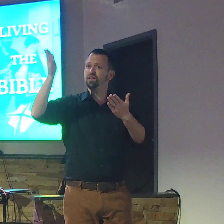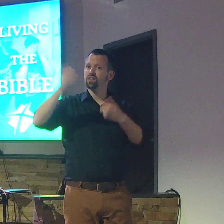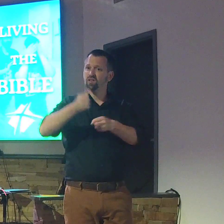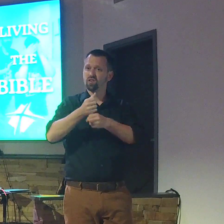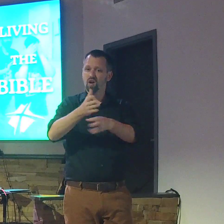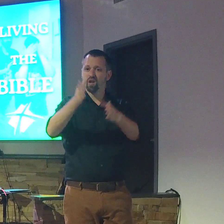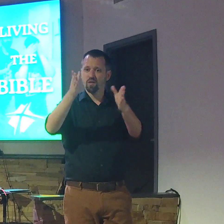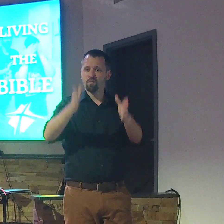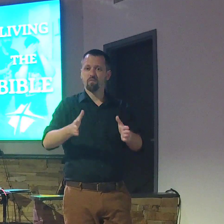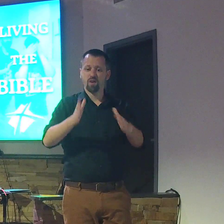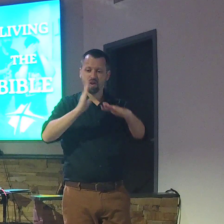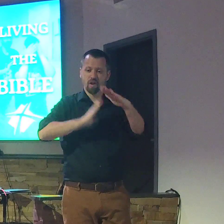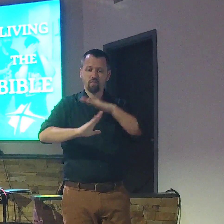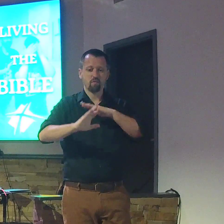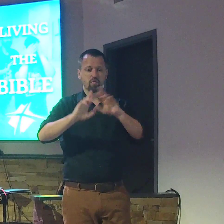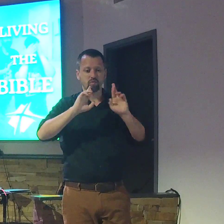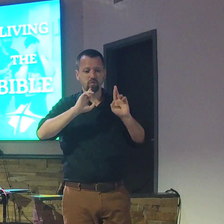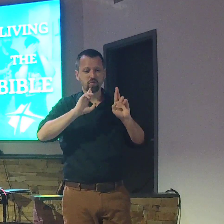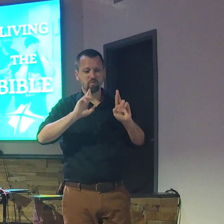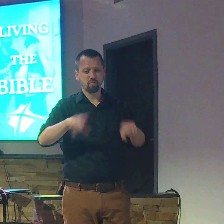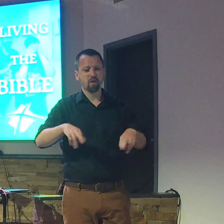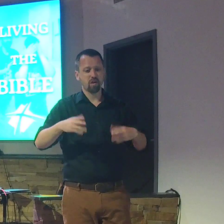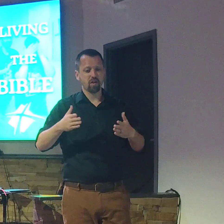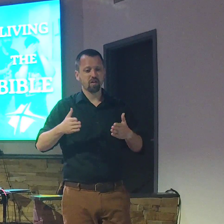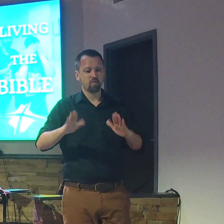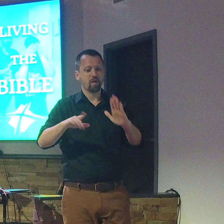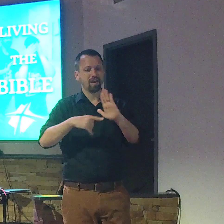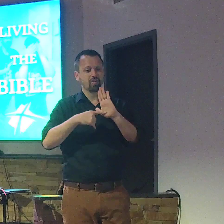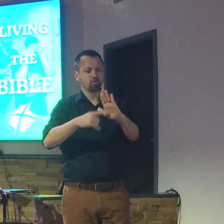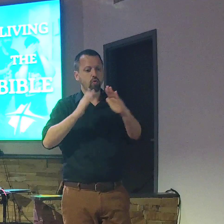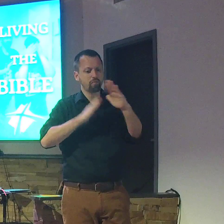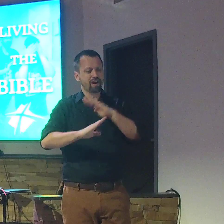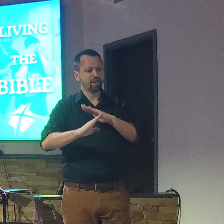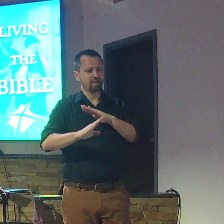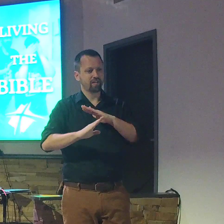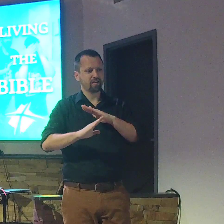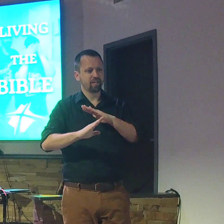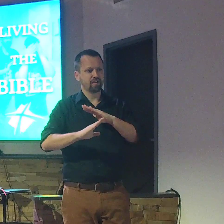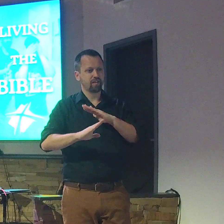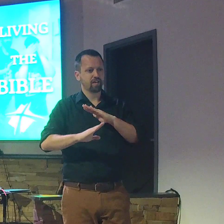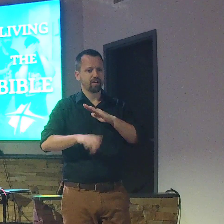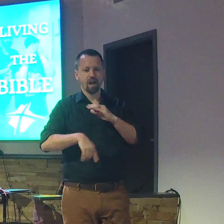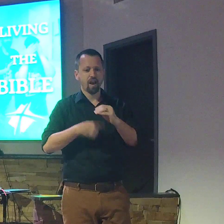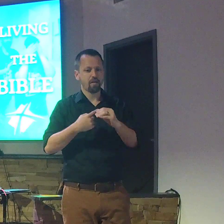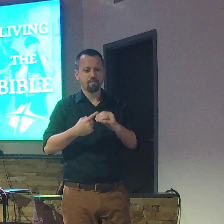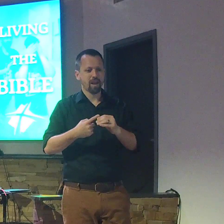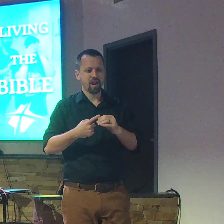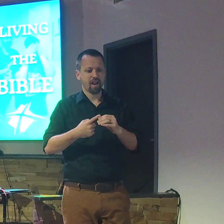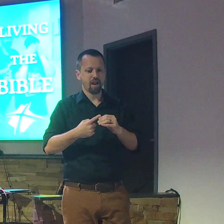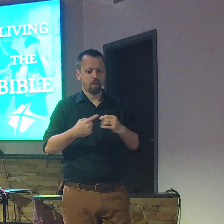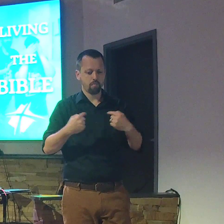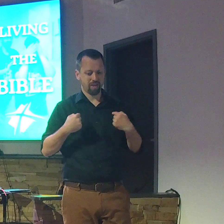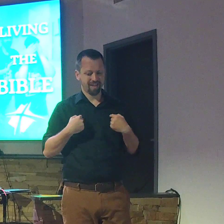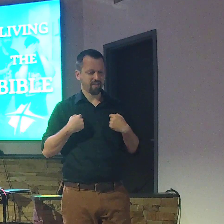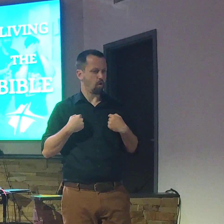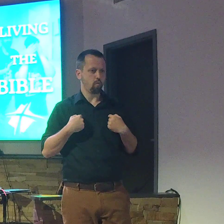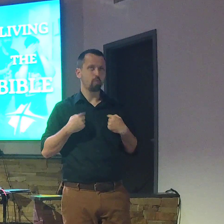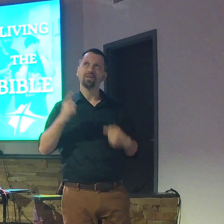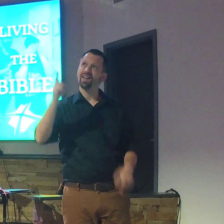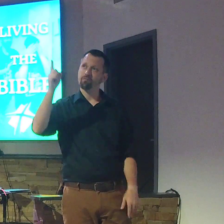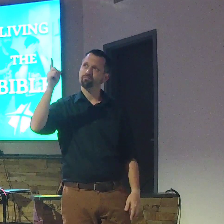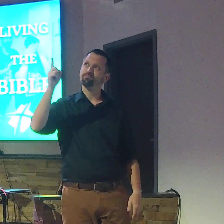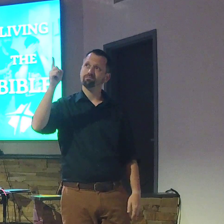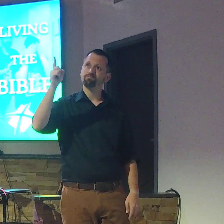person to respond in ways that demonstrate their humility. That it's not about them, but it's about Him.